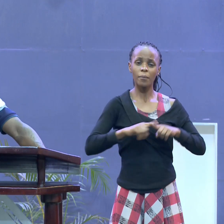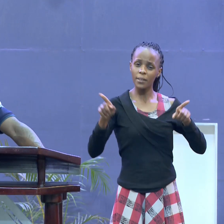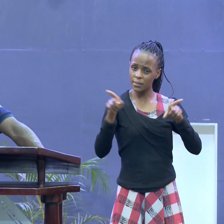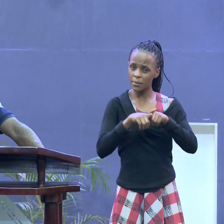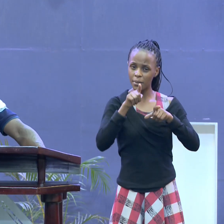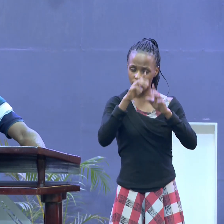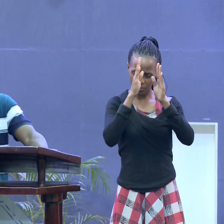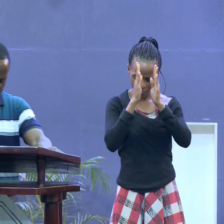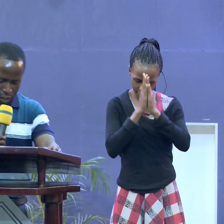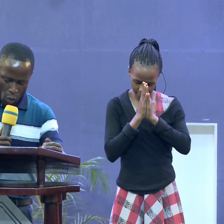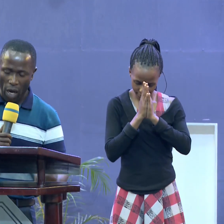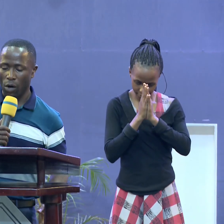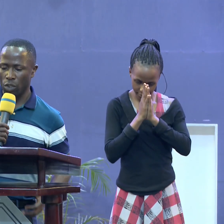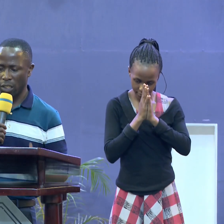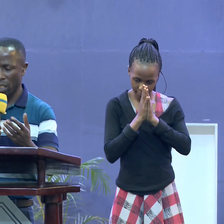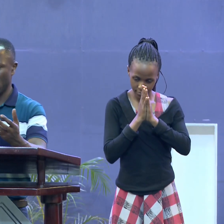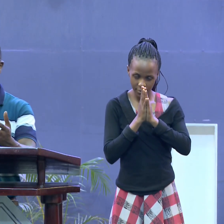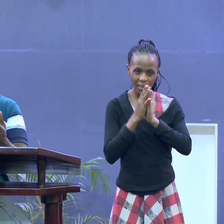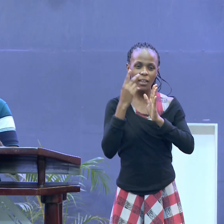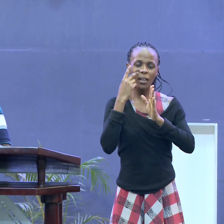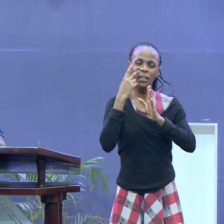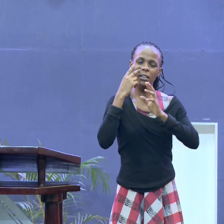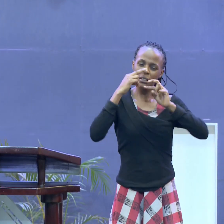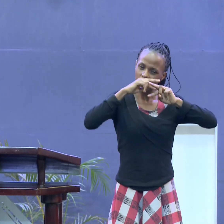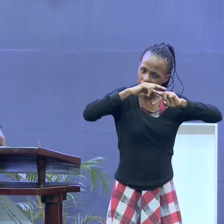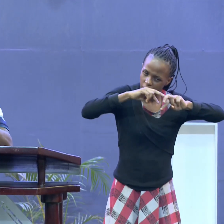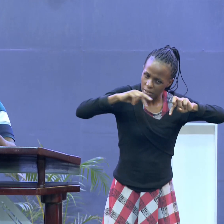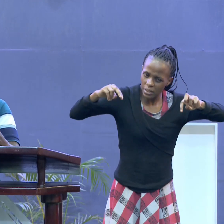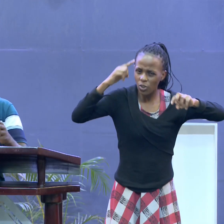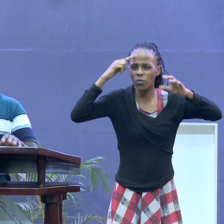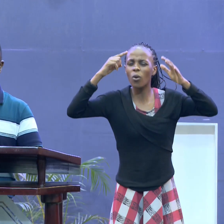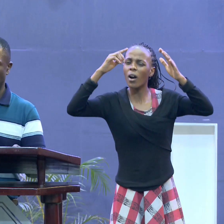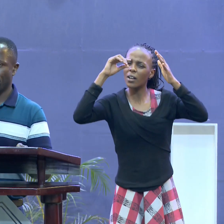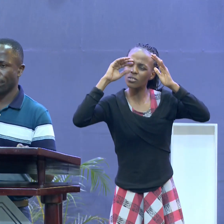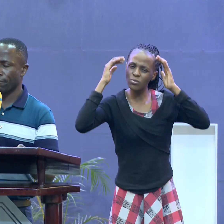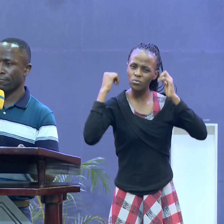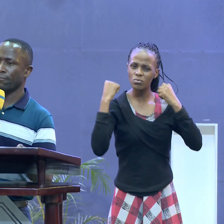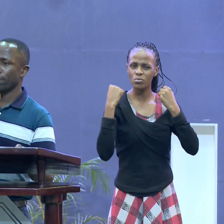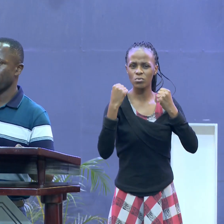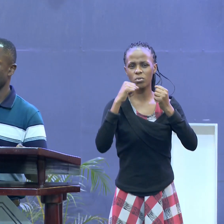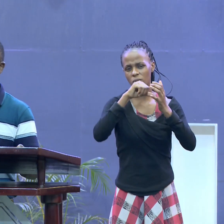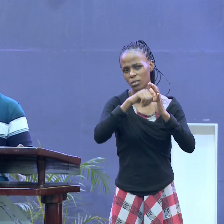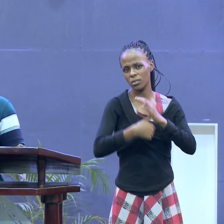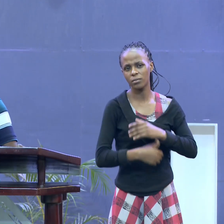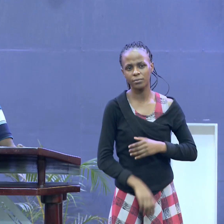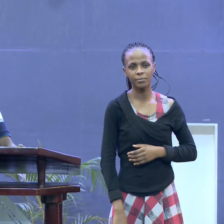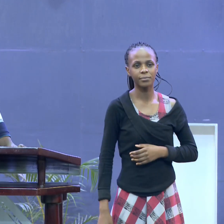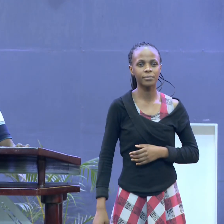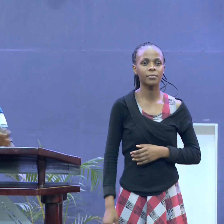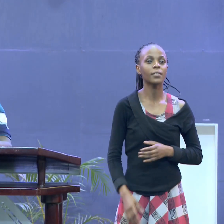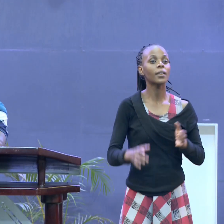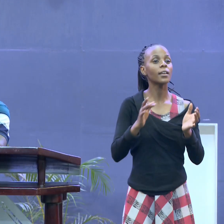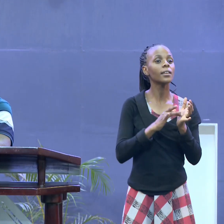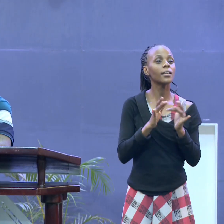pray, naye ng'osaba, look out for a strong case. Kebera eroleta ensonga ey'amaanyi. The